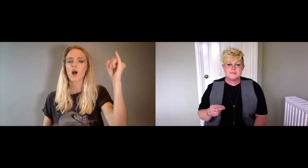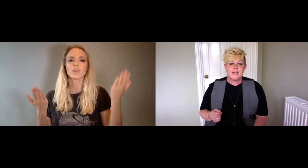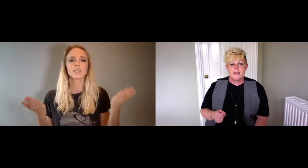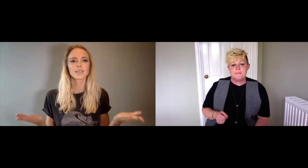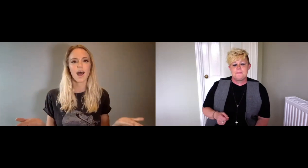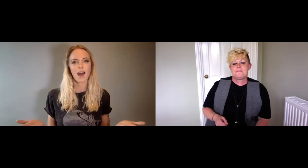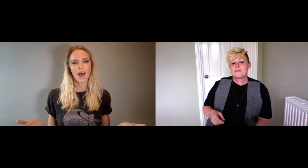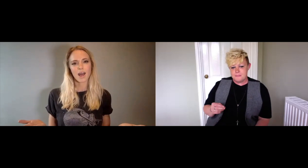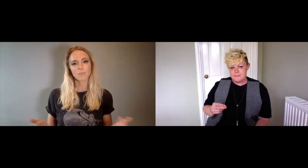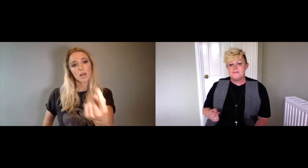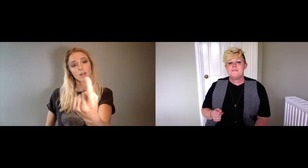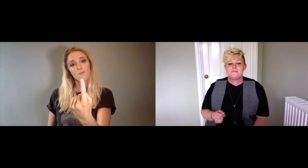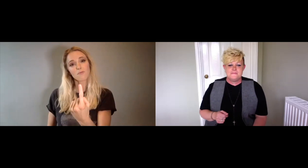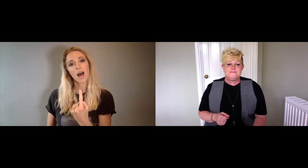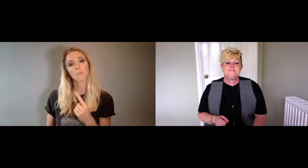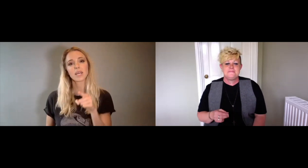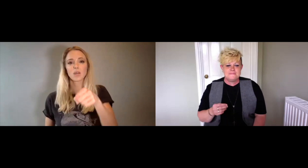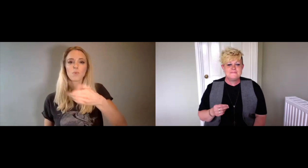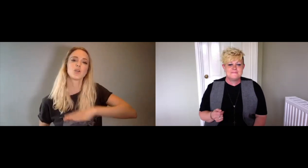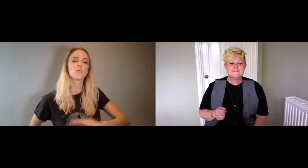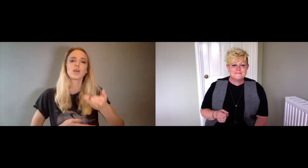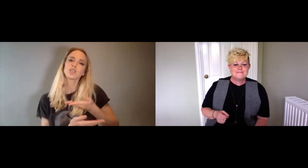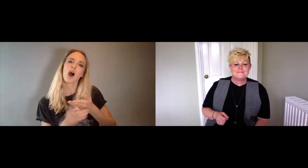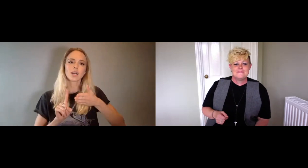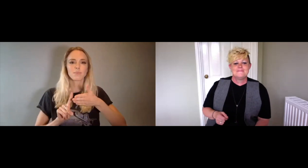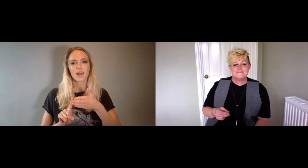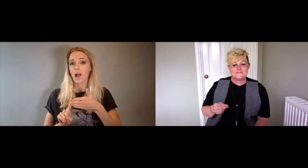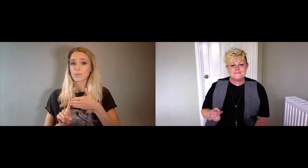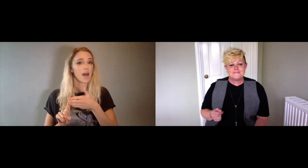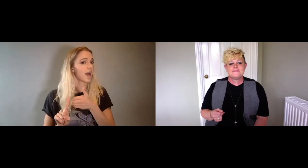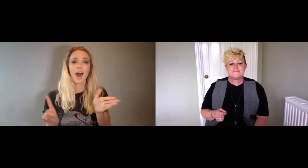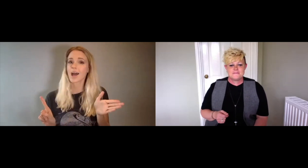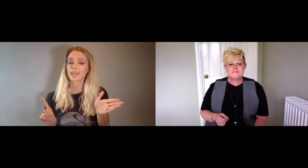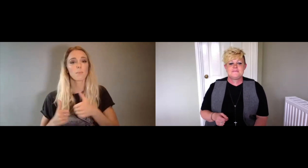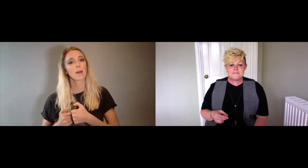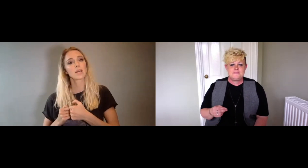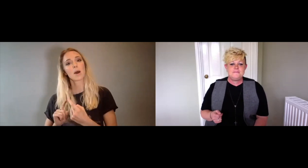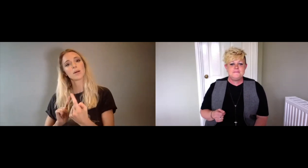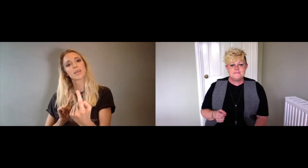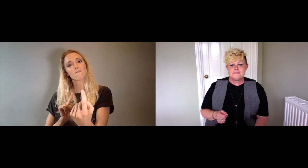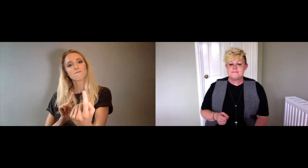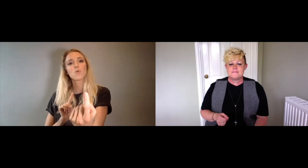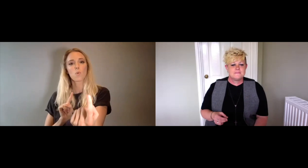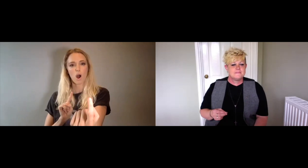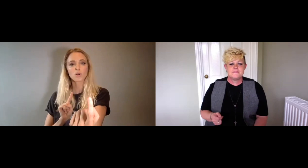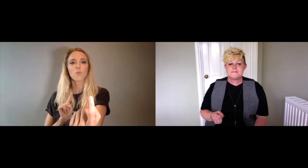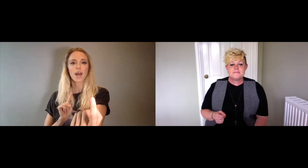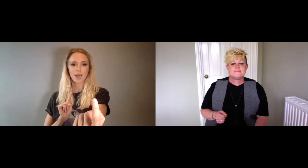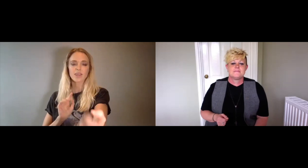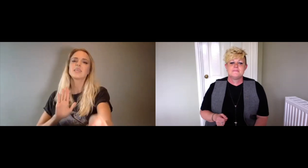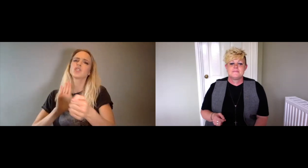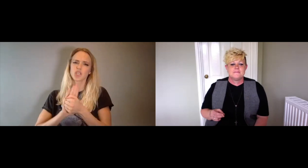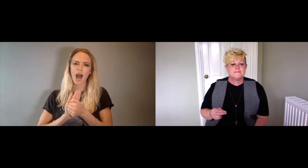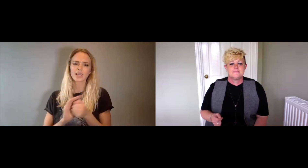were wrong this time. Come find me when you wanna talk. I'm not hiding, baby, I'm a 10-foot walk